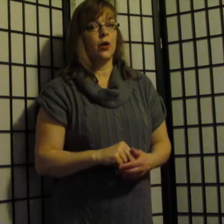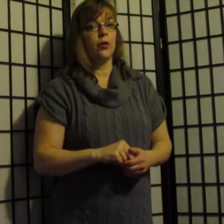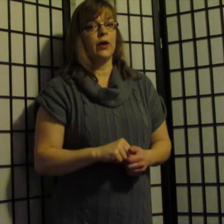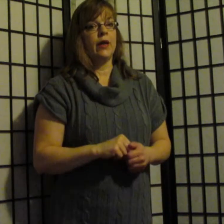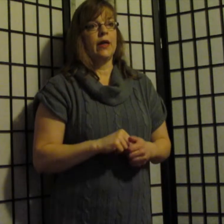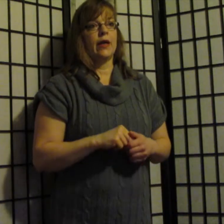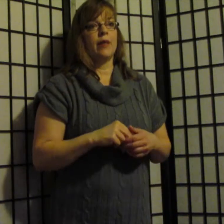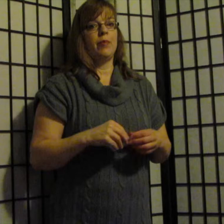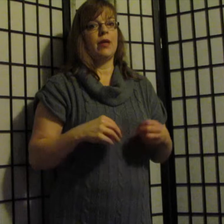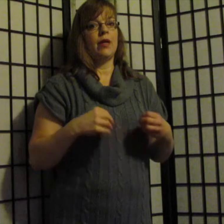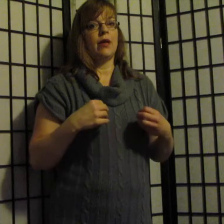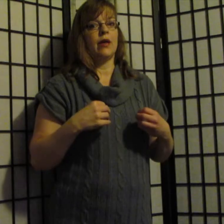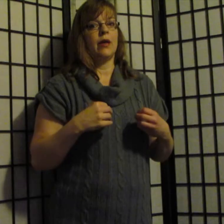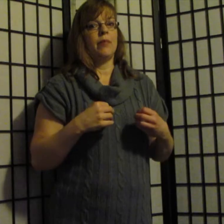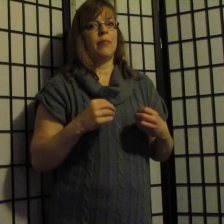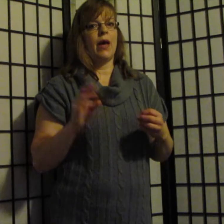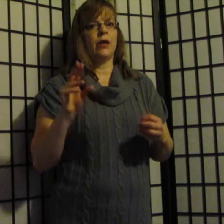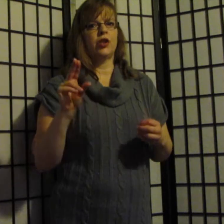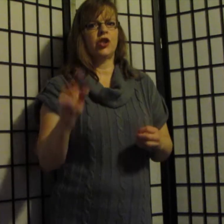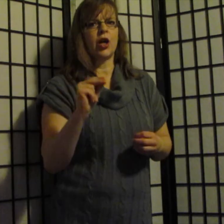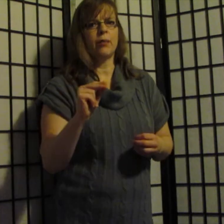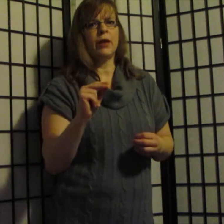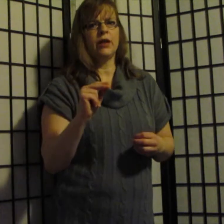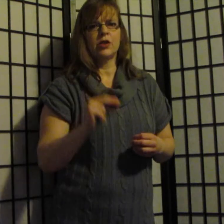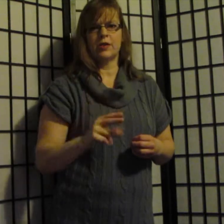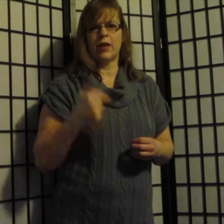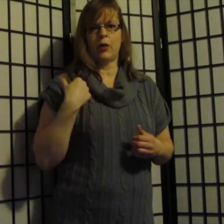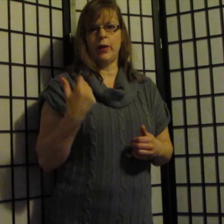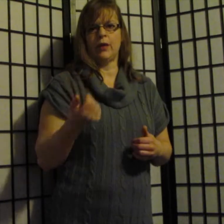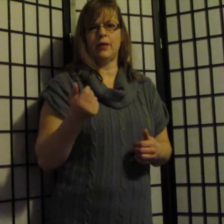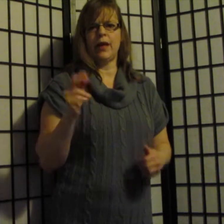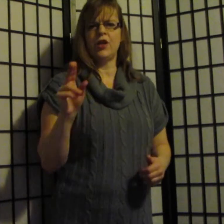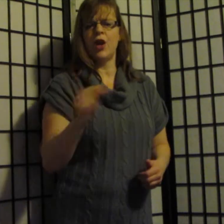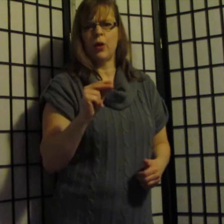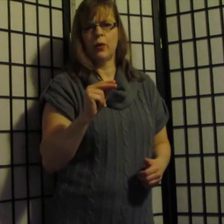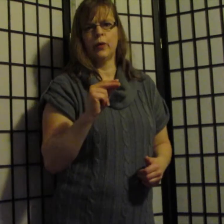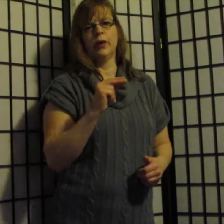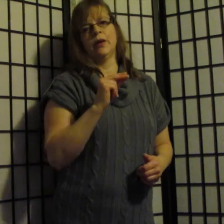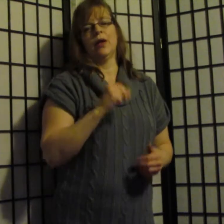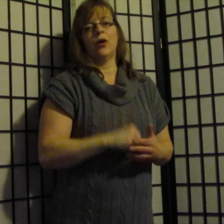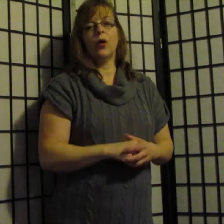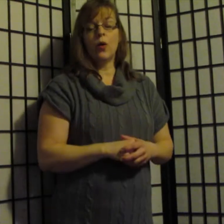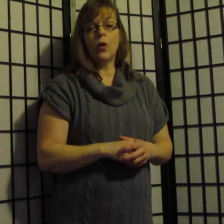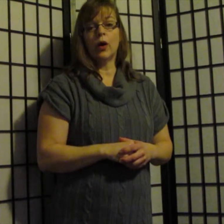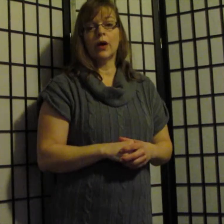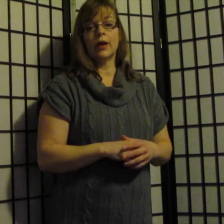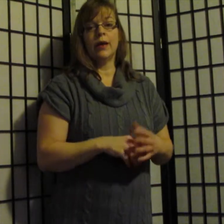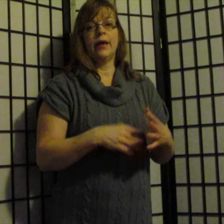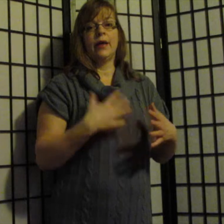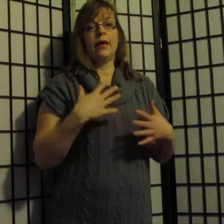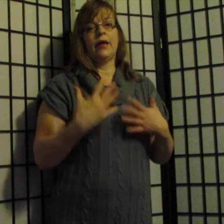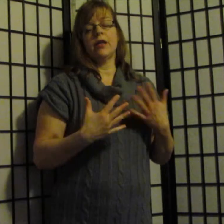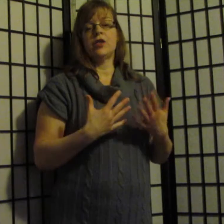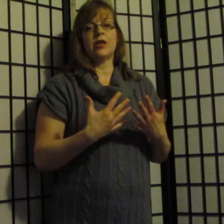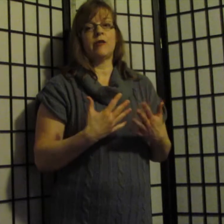no can be made sharply, just like we could say no. Or it can just